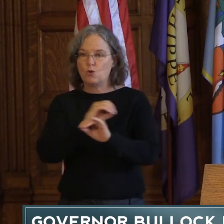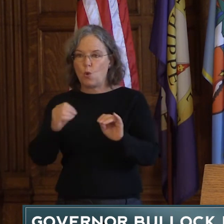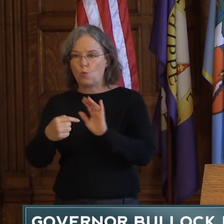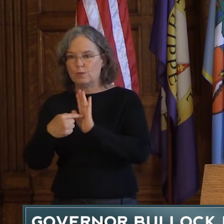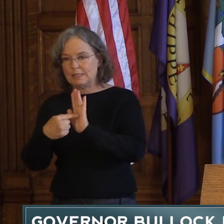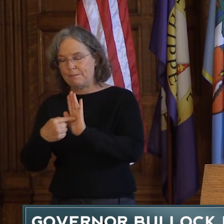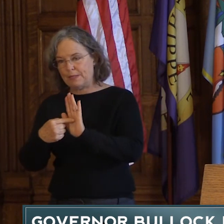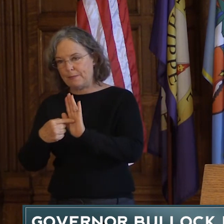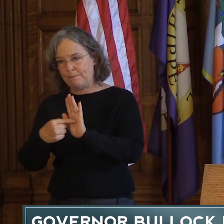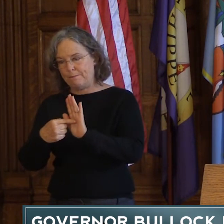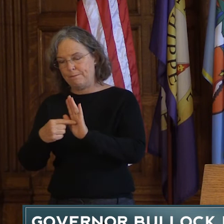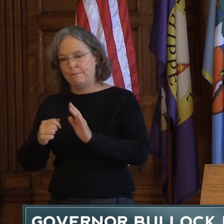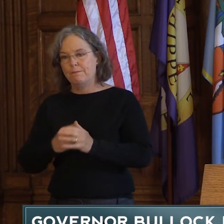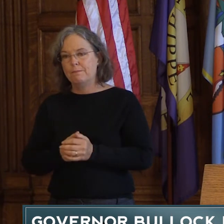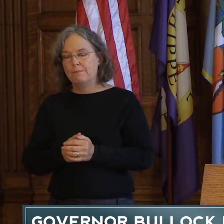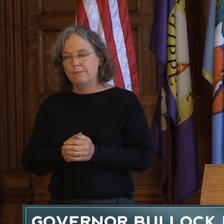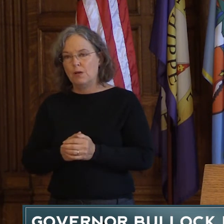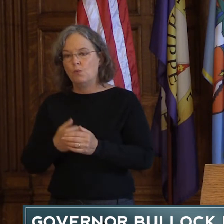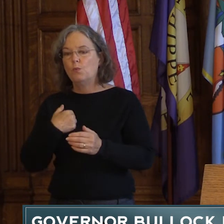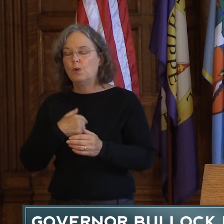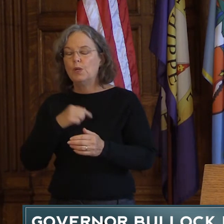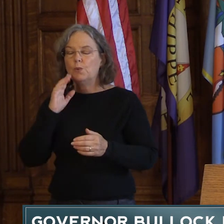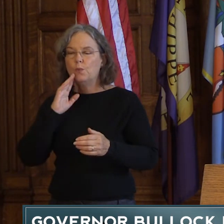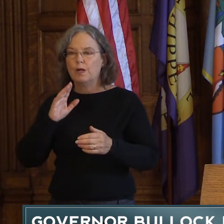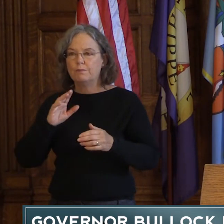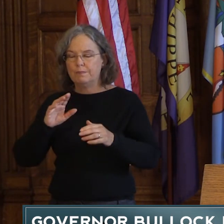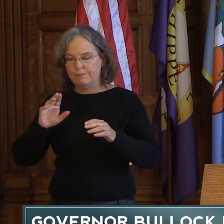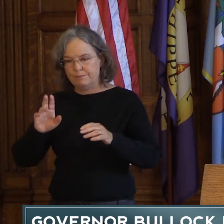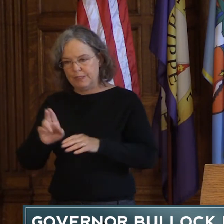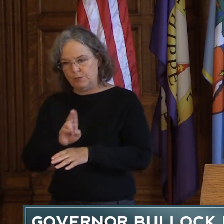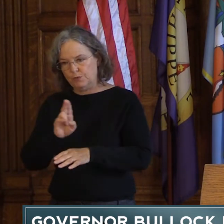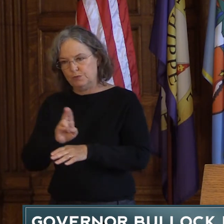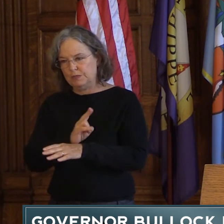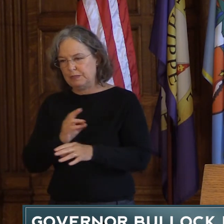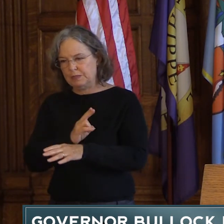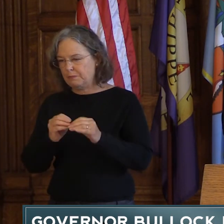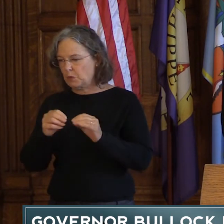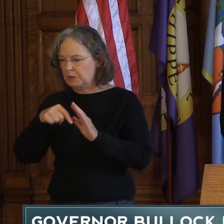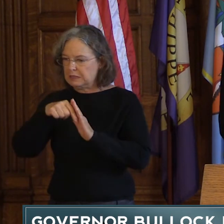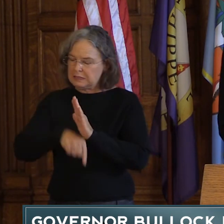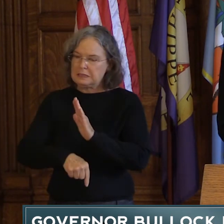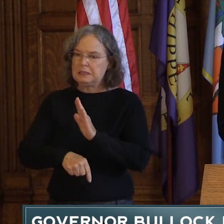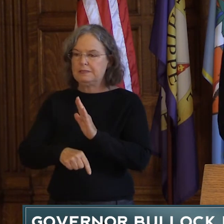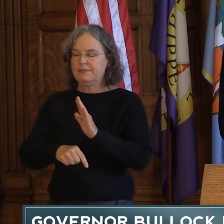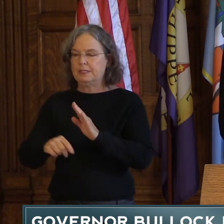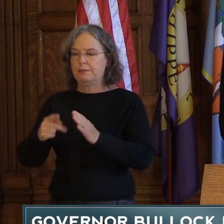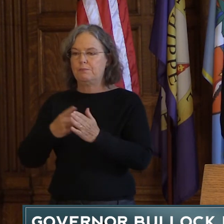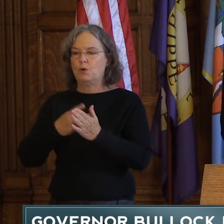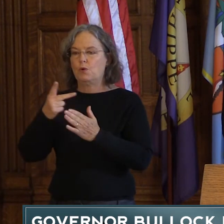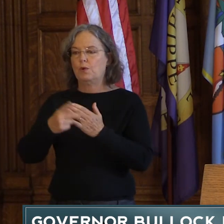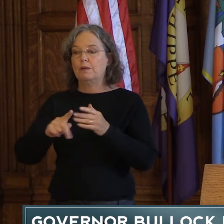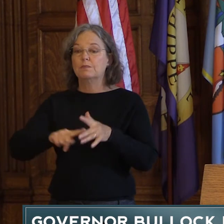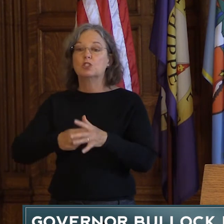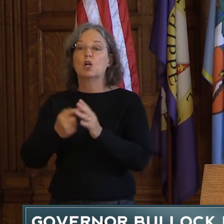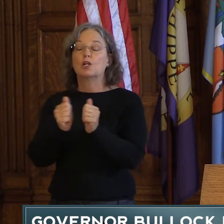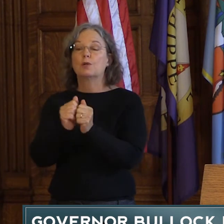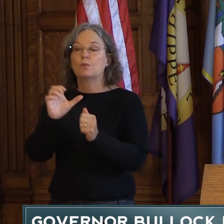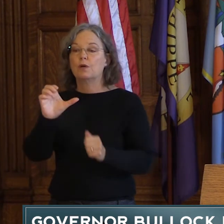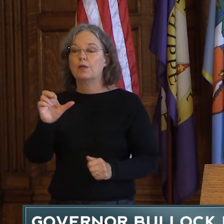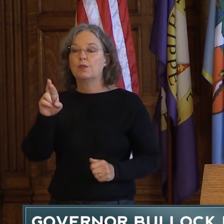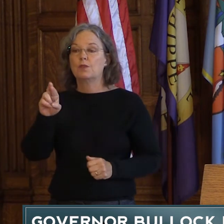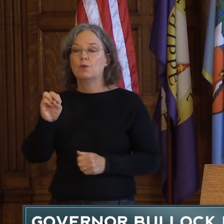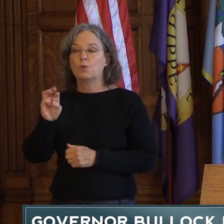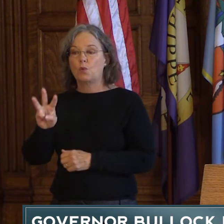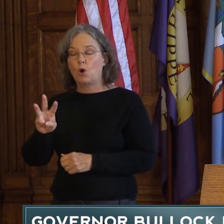We'll probably be rolling out a more significant program starting with the Crow Nation, because we also said want to do each of our